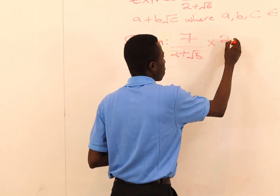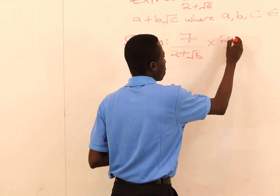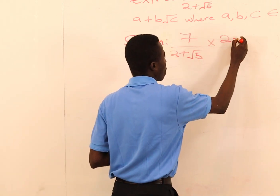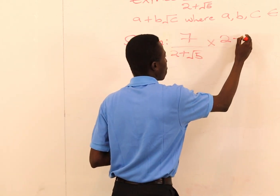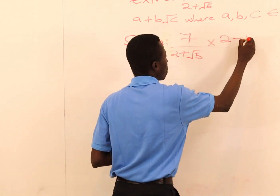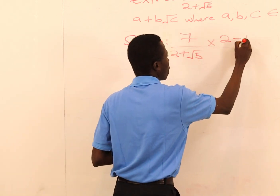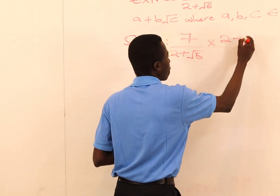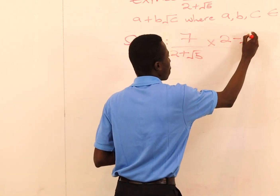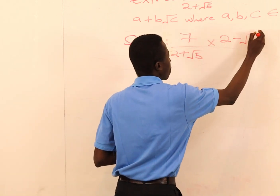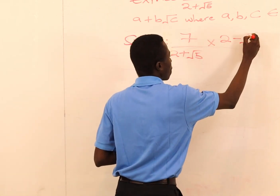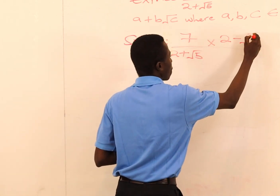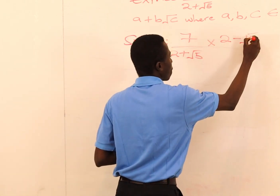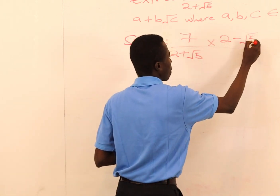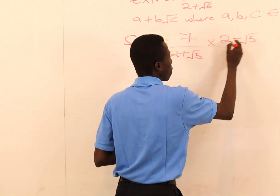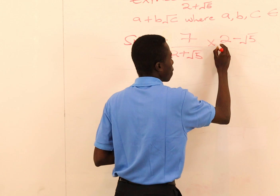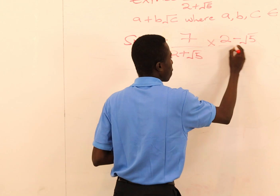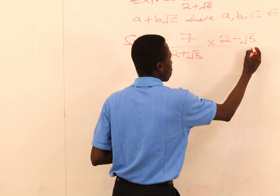we multiply by the conjugate set,